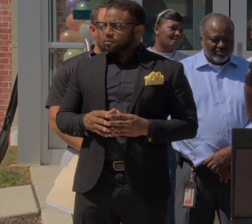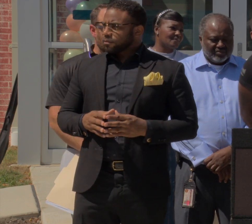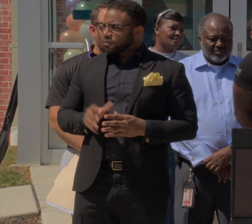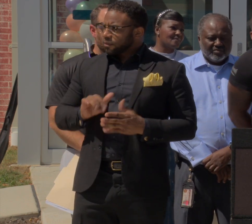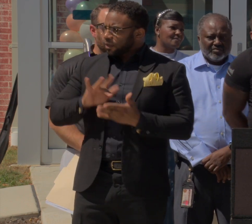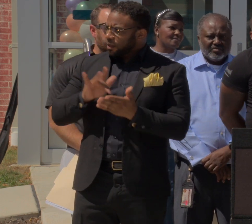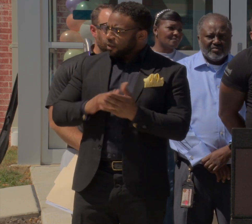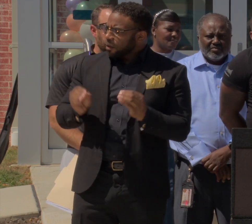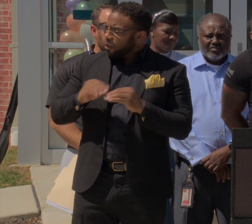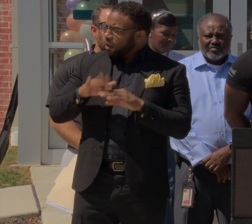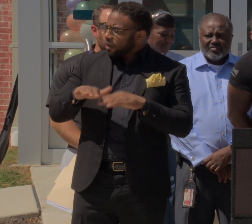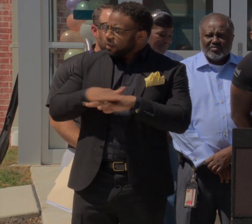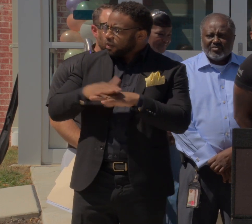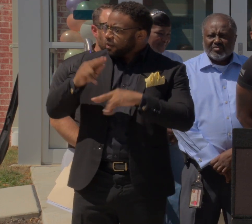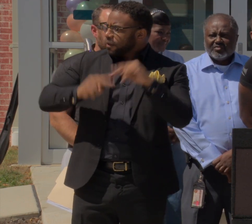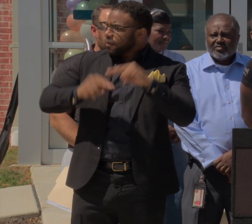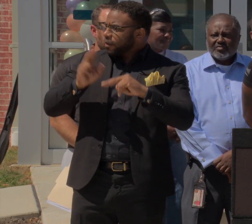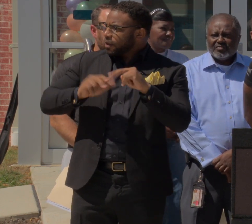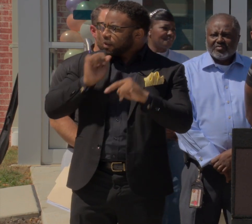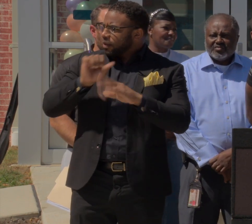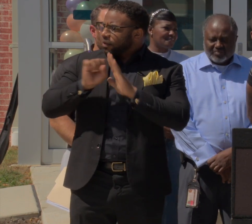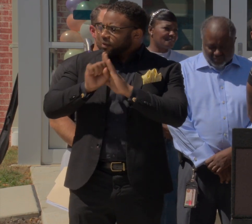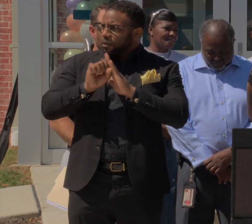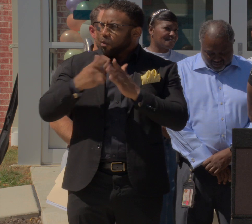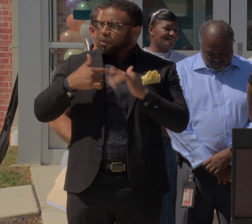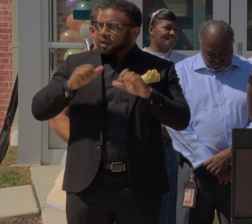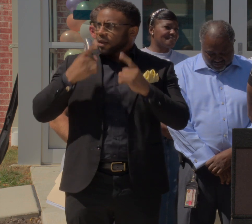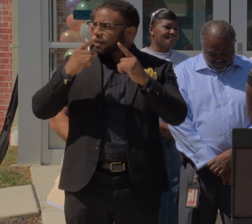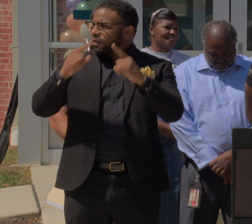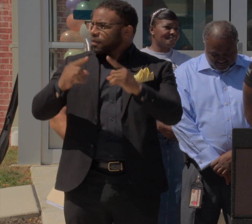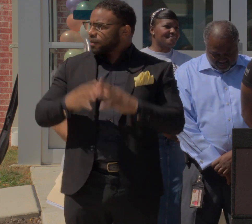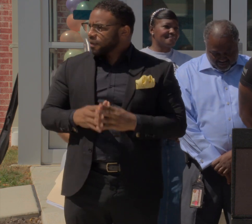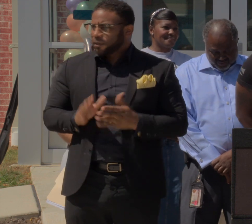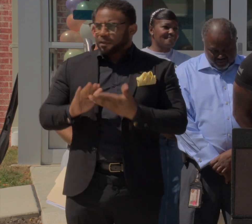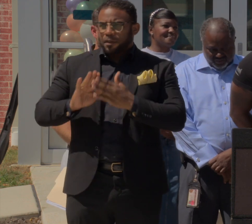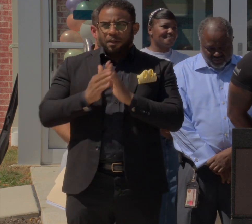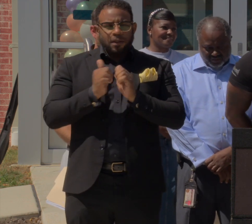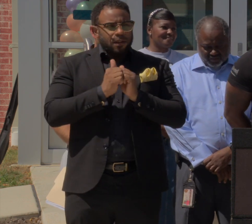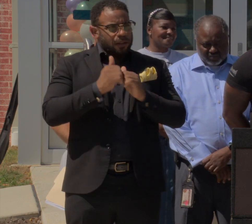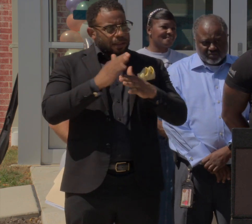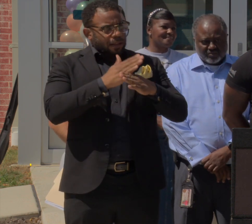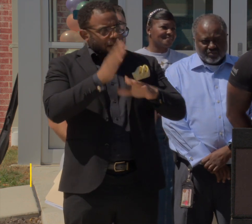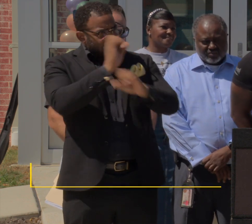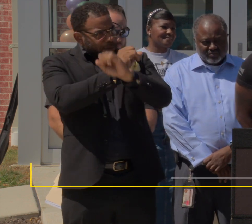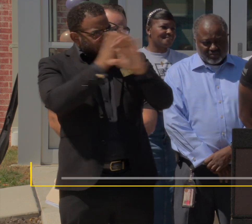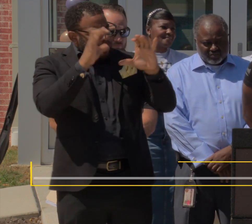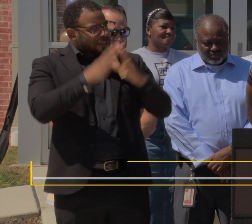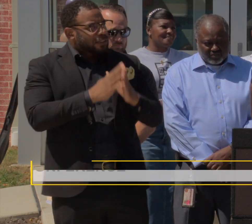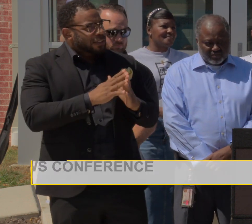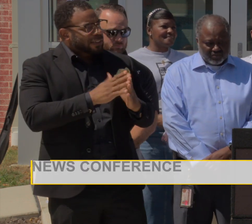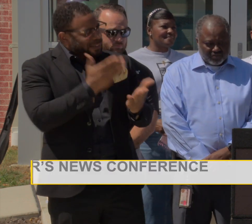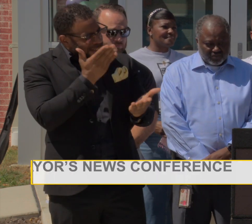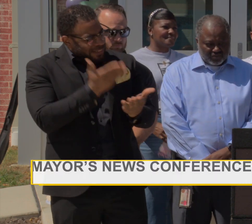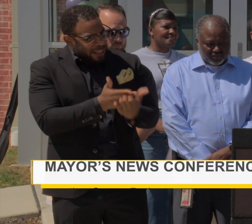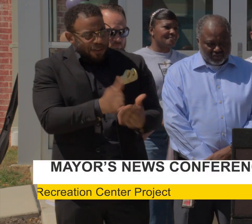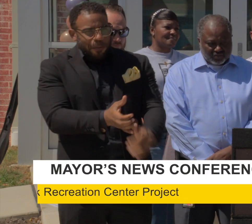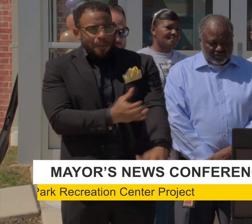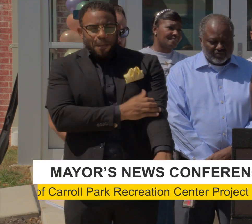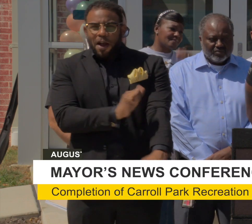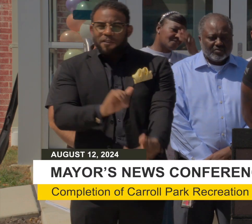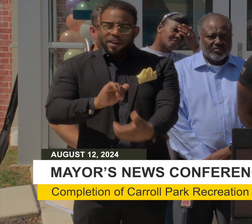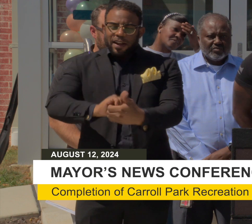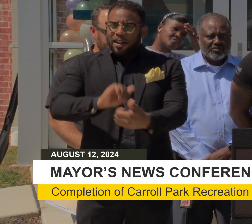This center is more than just a building. It's a symbol of what we can achieve when we come together with a shared vision. It's a testament to the power